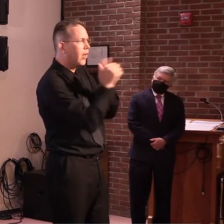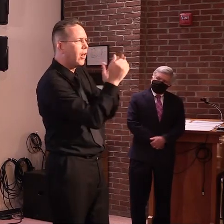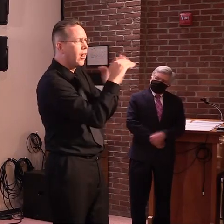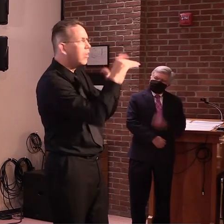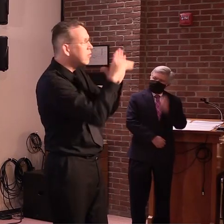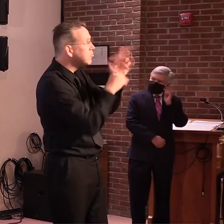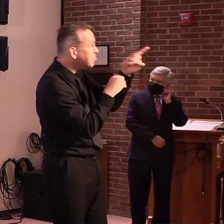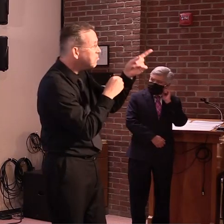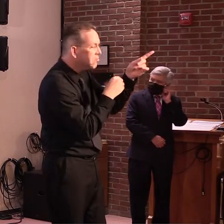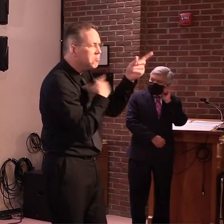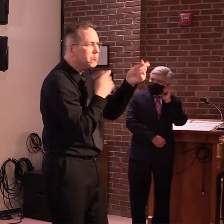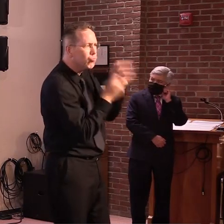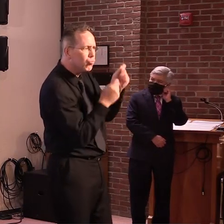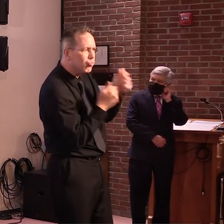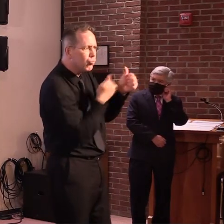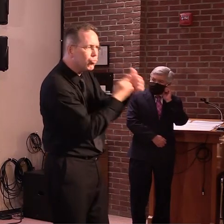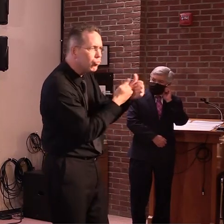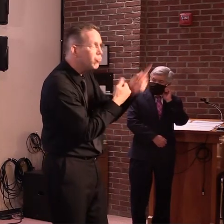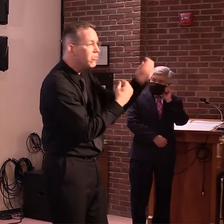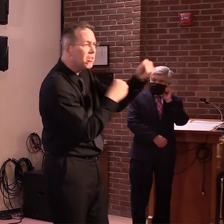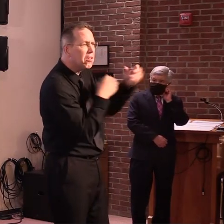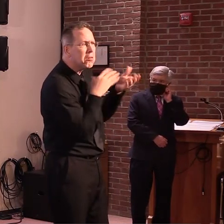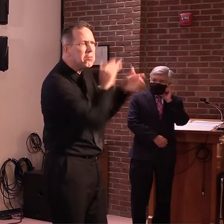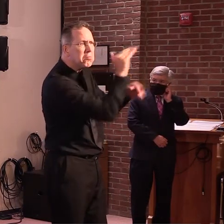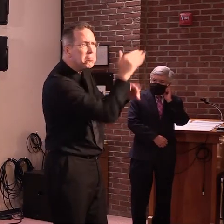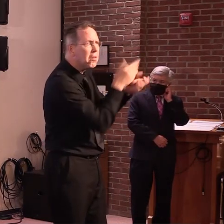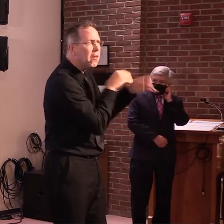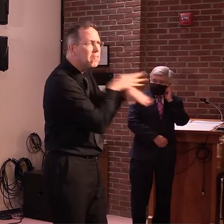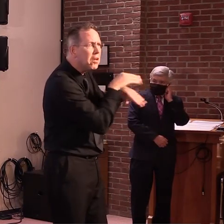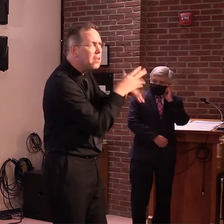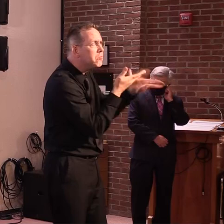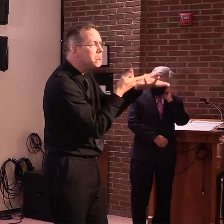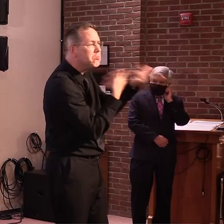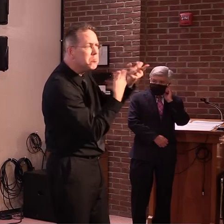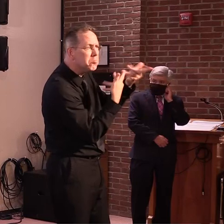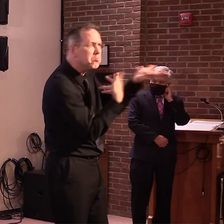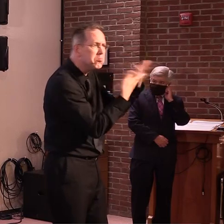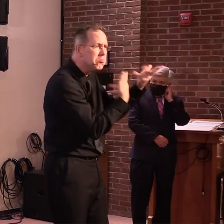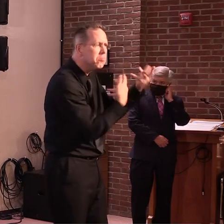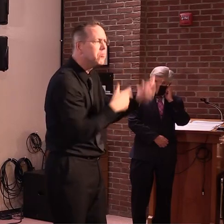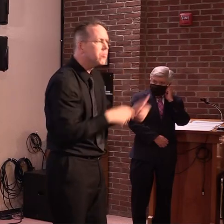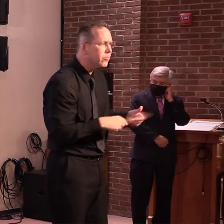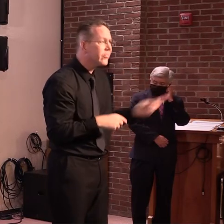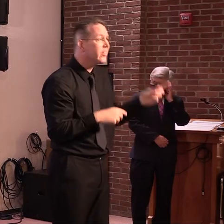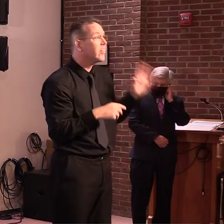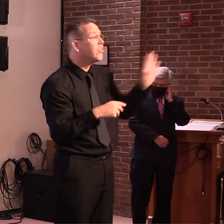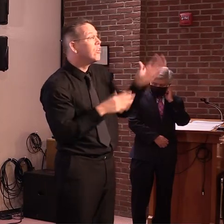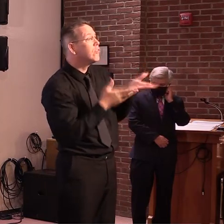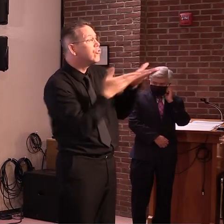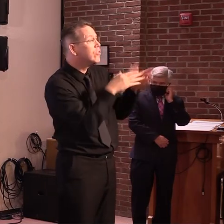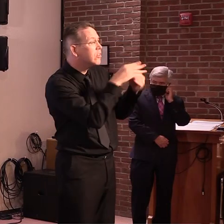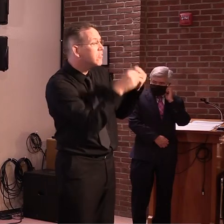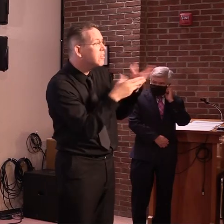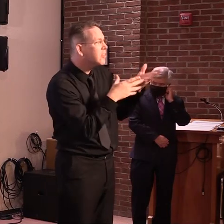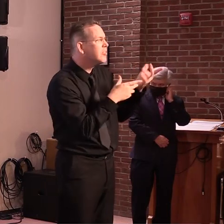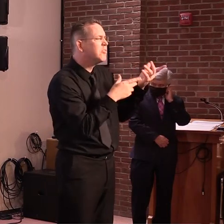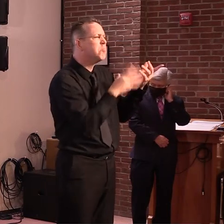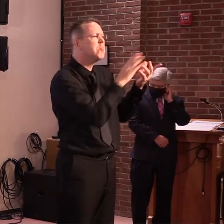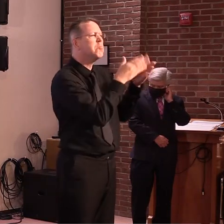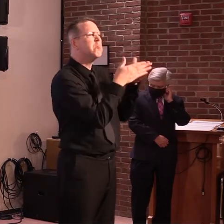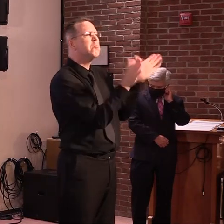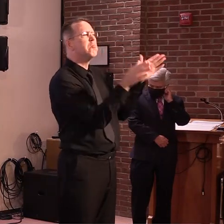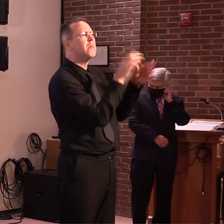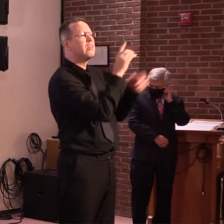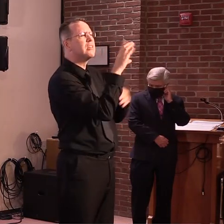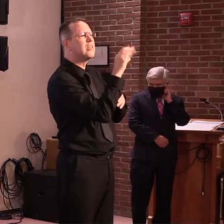be frank, their guidance is not as specific as we need to get on the state level. So we're trying to put all of these,